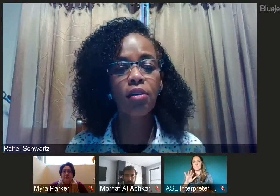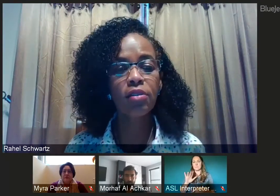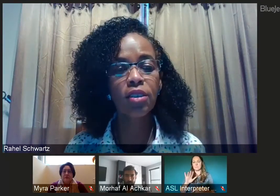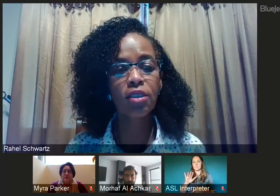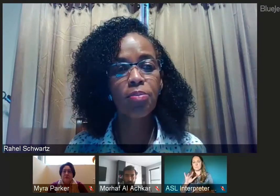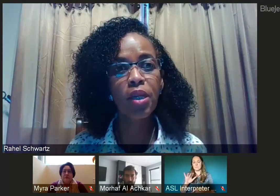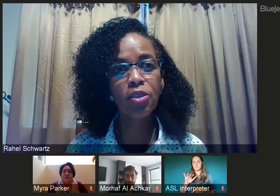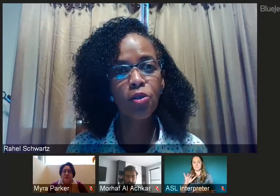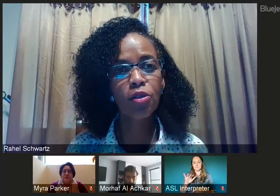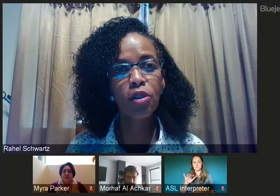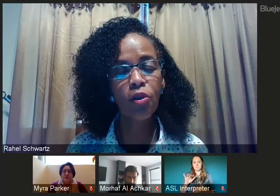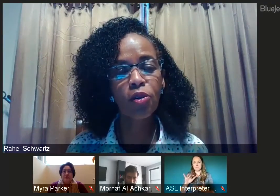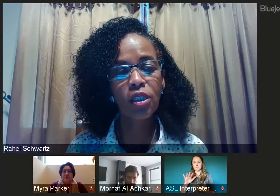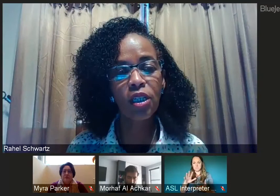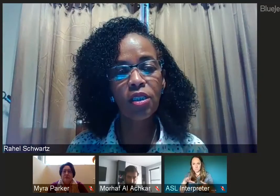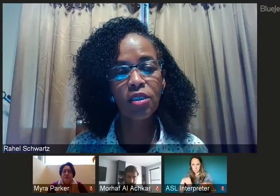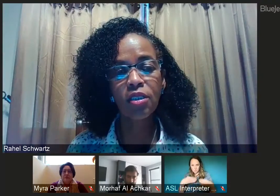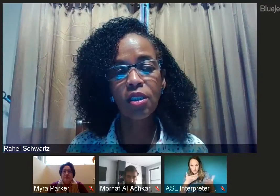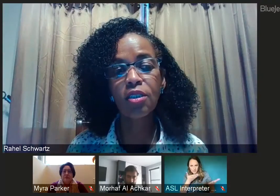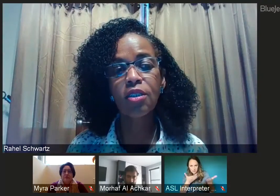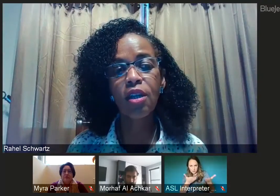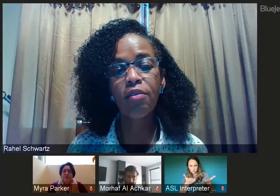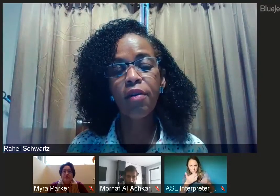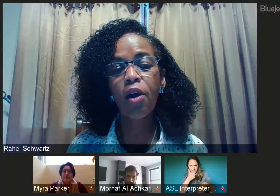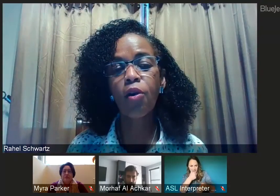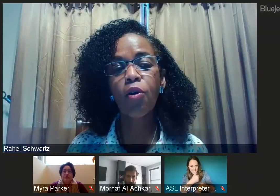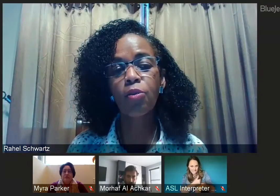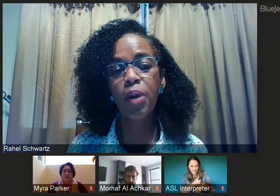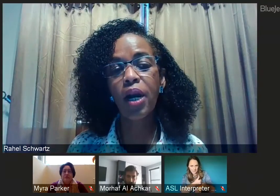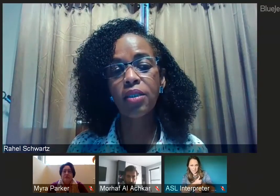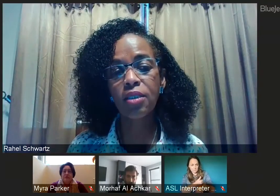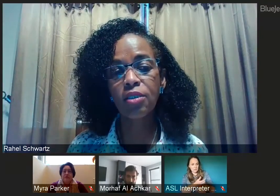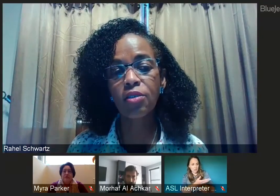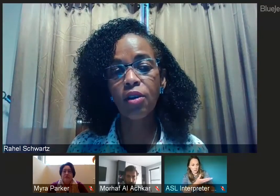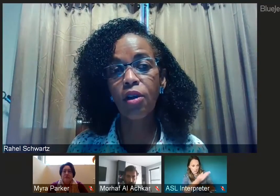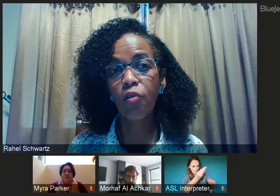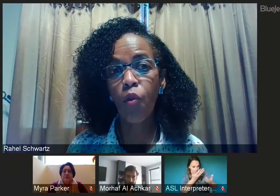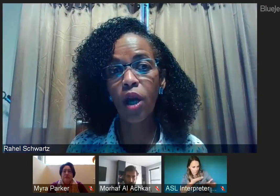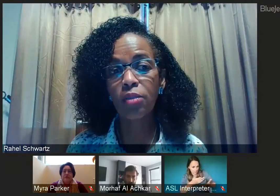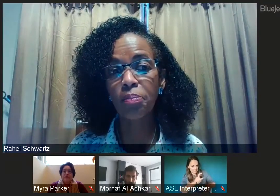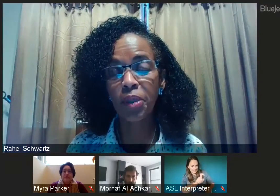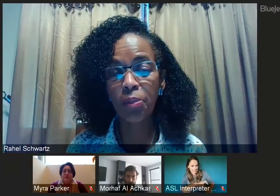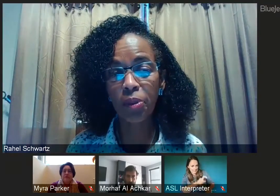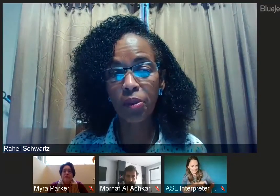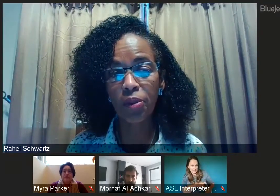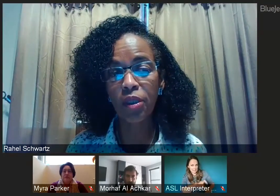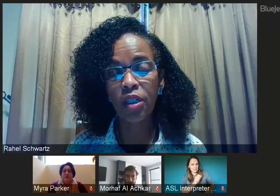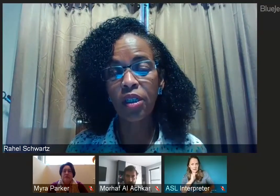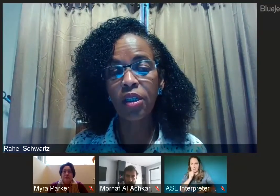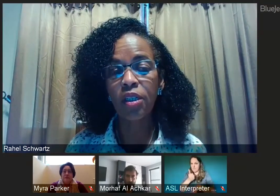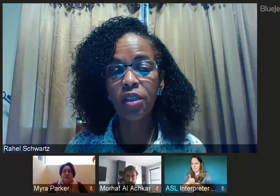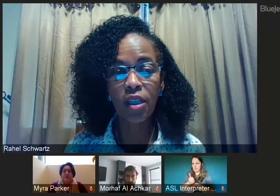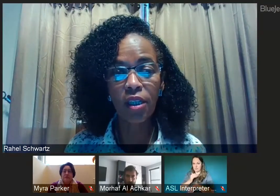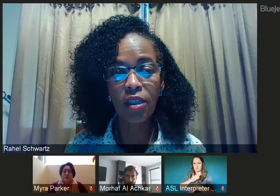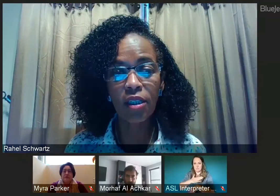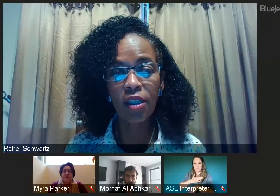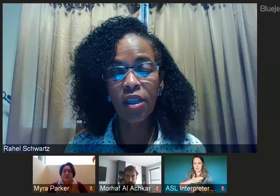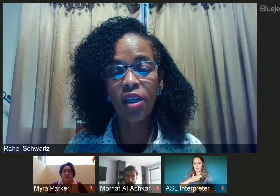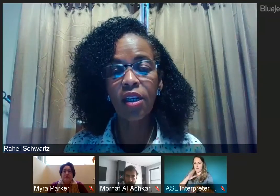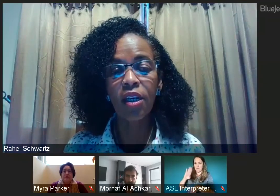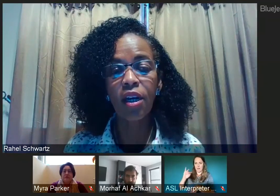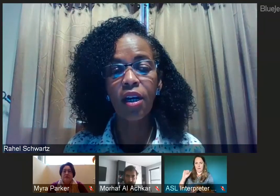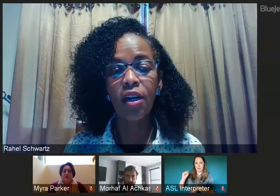provide services based on their own needs instead of our own biases of what people